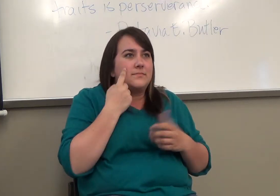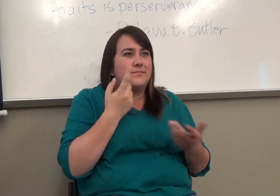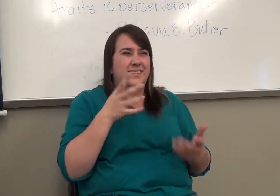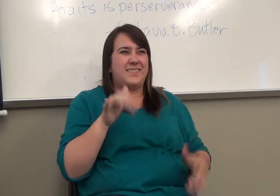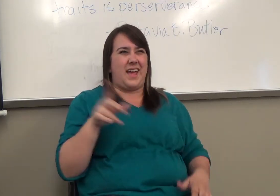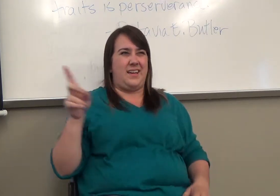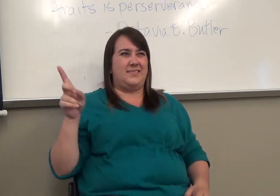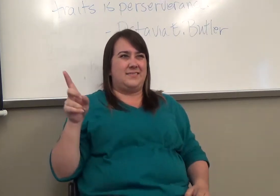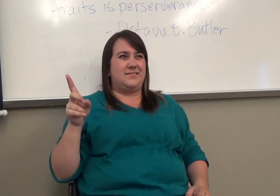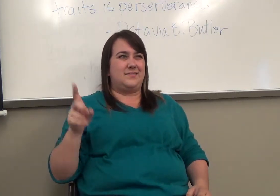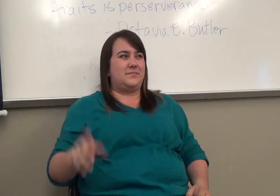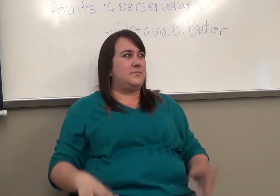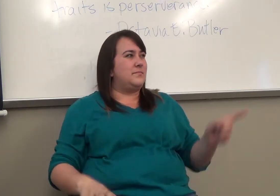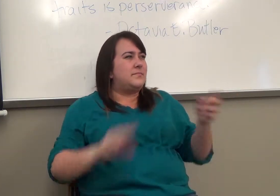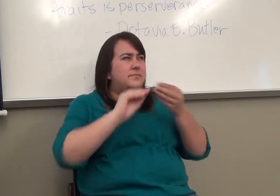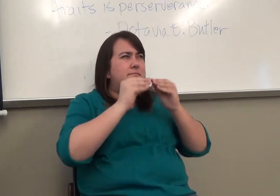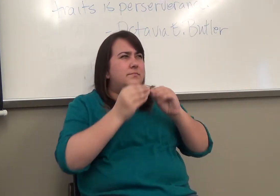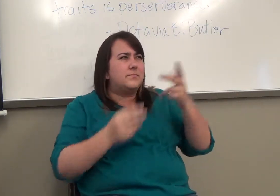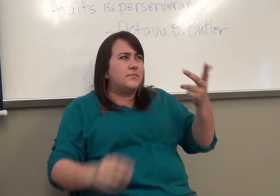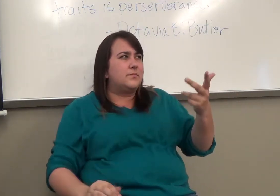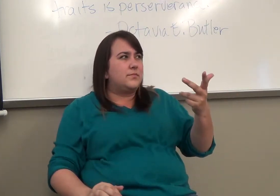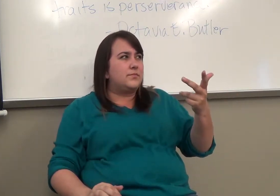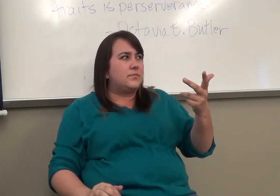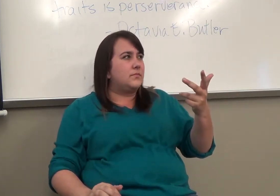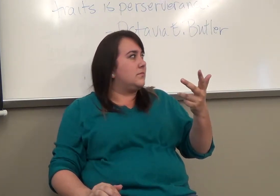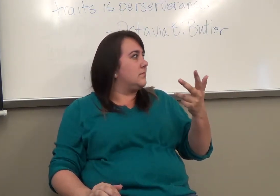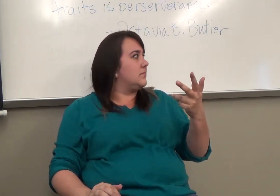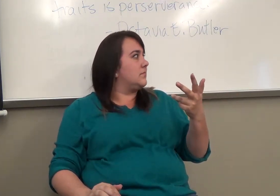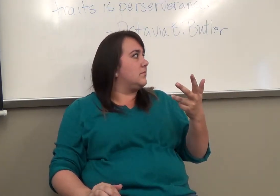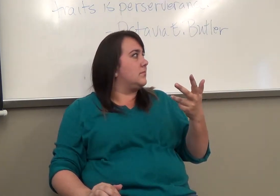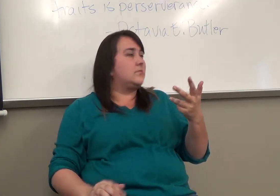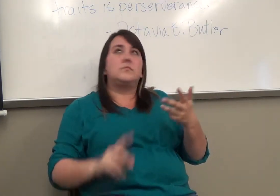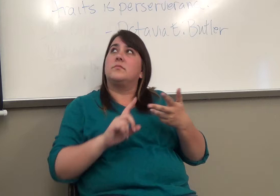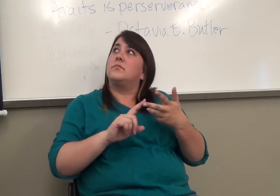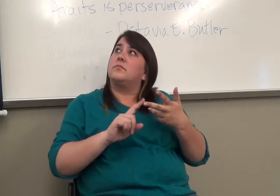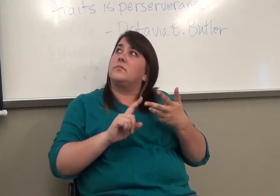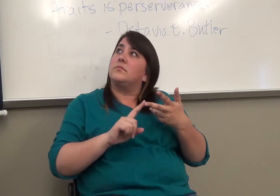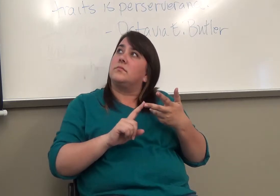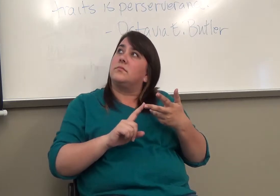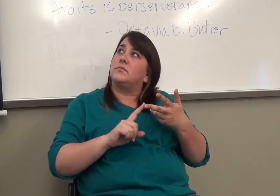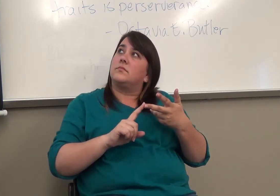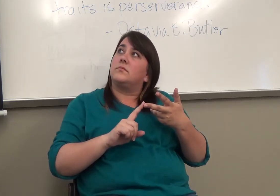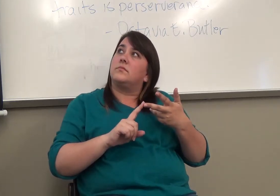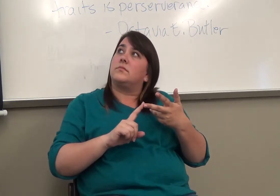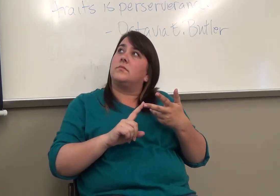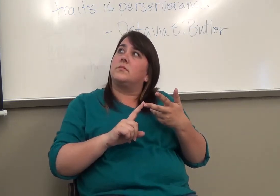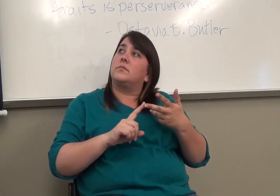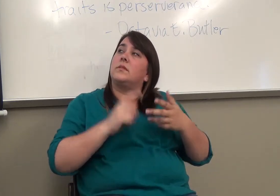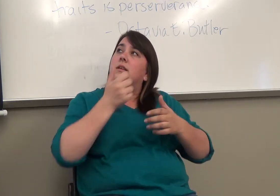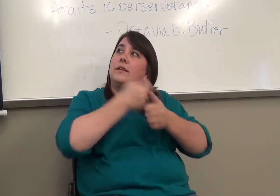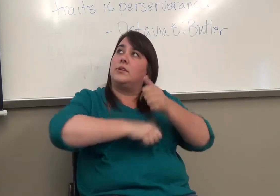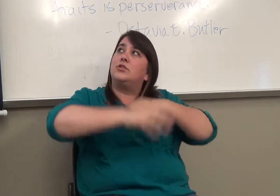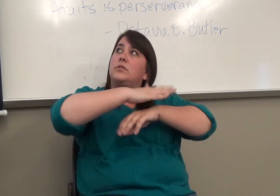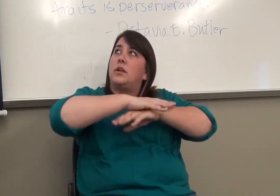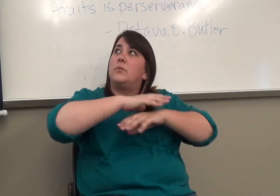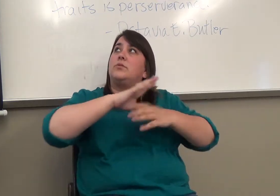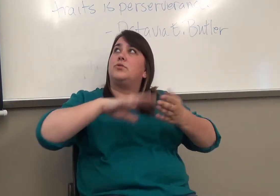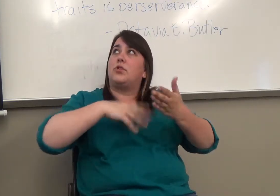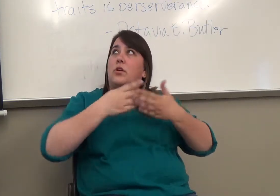Yes? On number 3. What? On number 3. Yeah. Instead of this number? Yeah. Why would